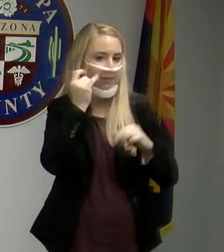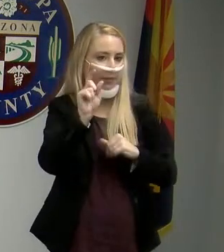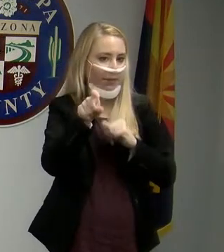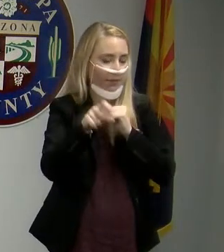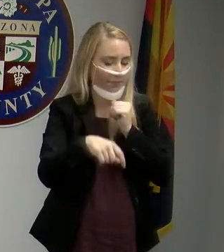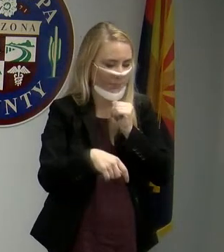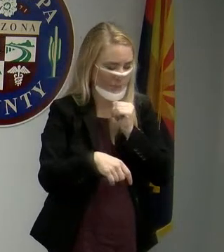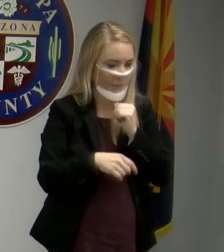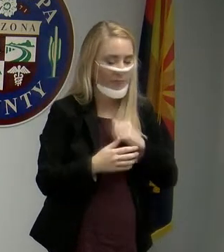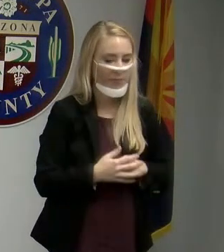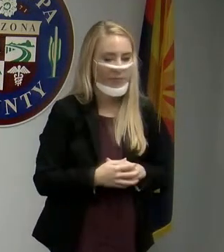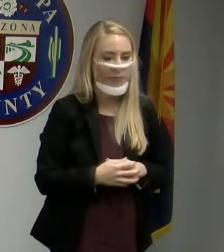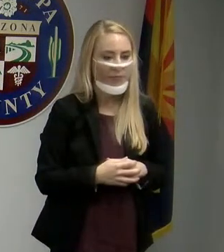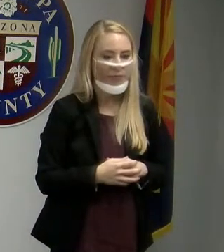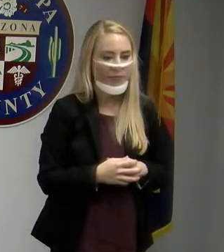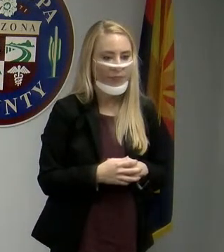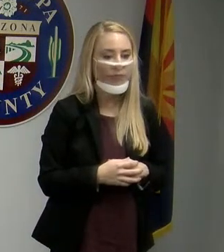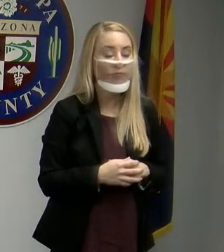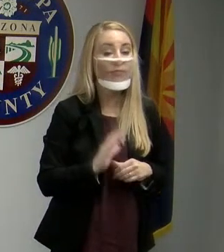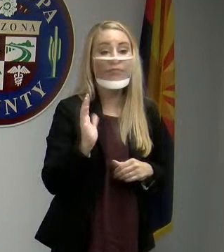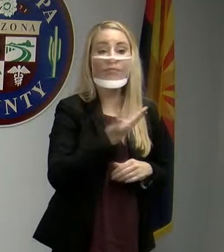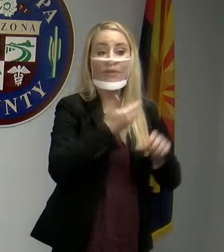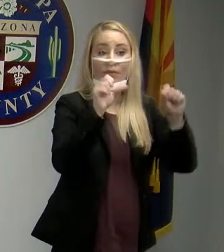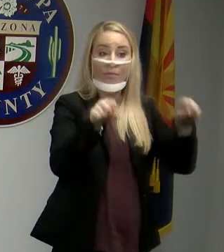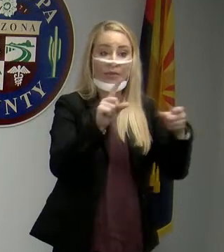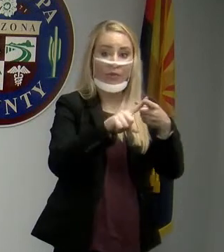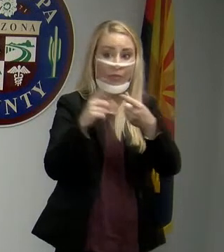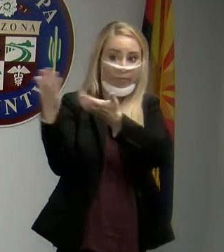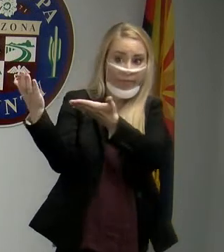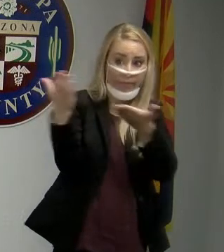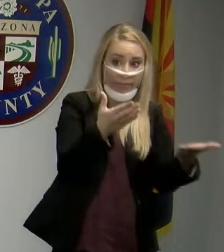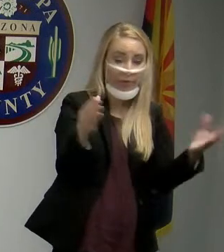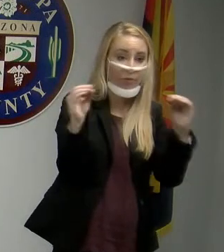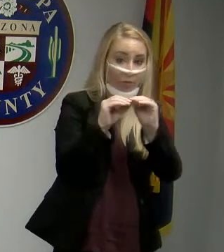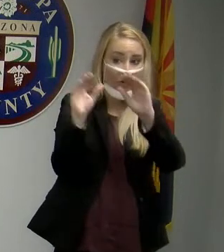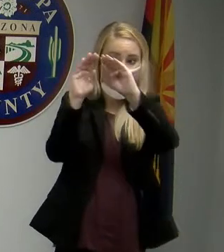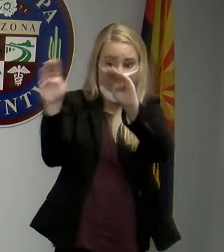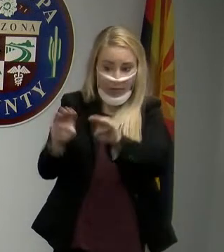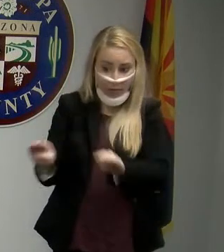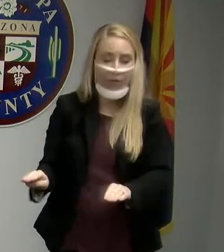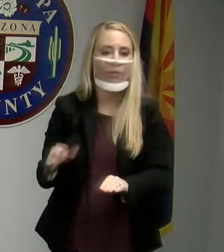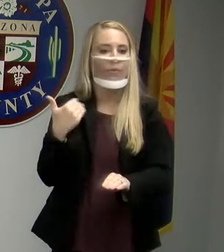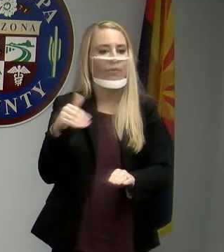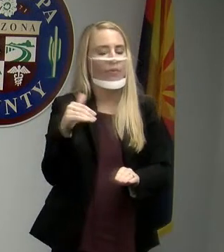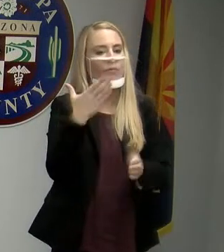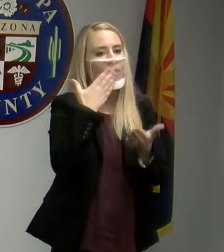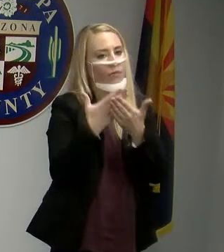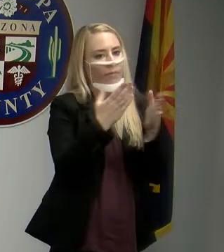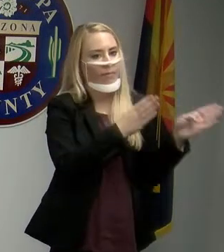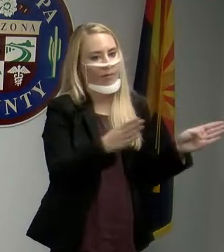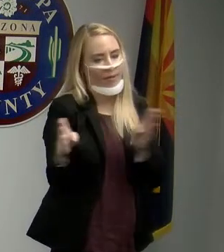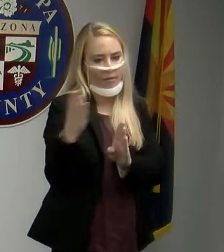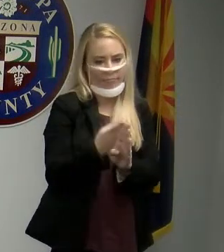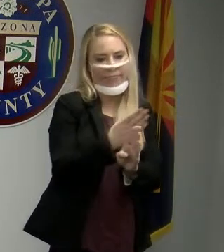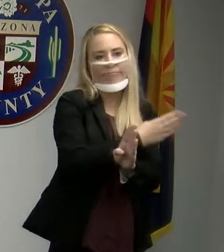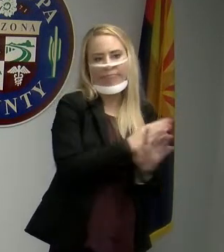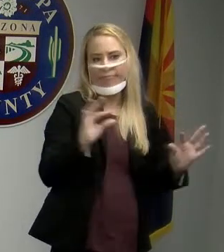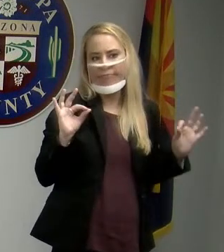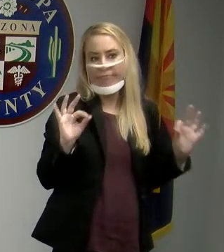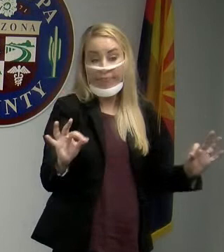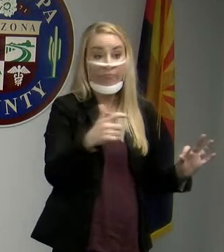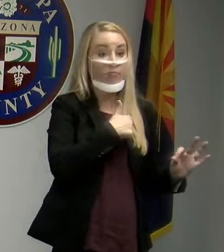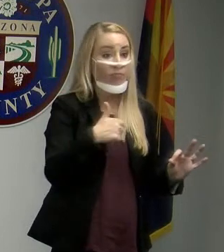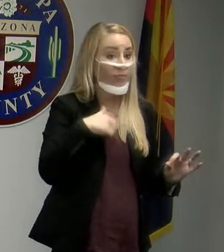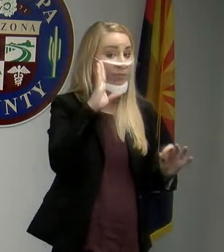to rapidly expand our emergency decedent storage has put Maricopa County ahead of the planning curve. The Unified Command continues to monitor